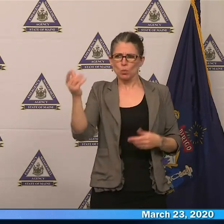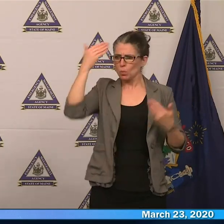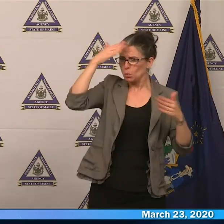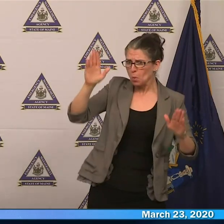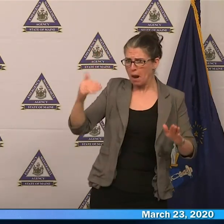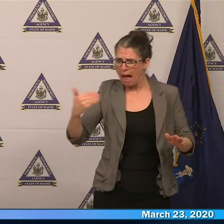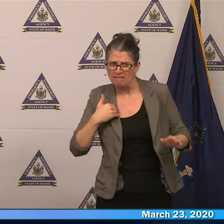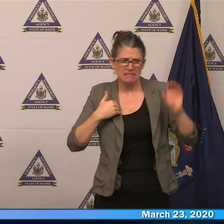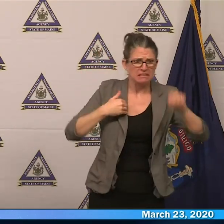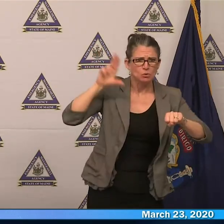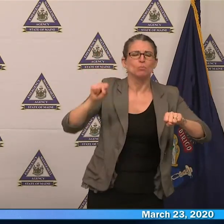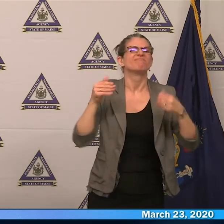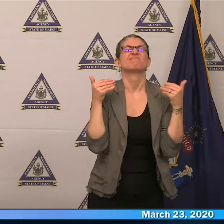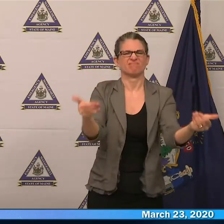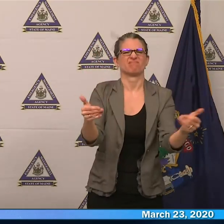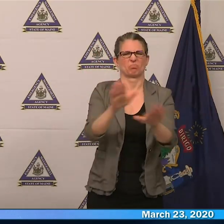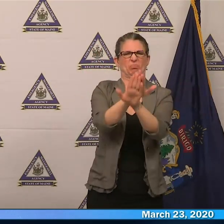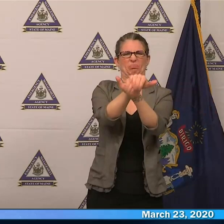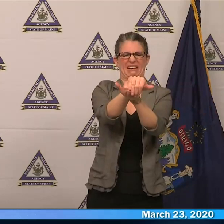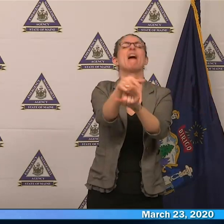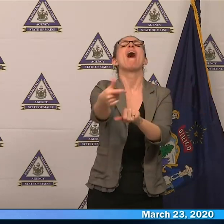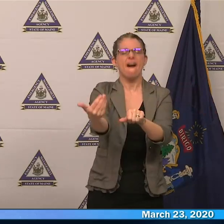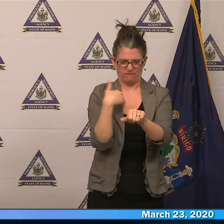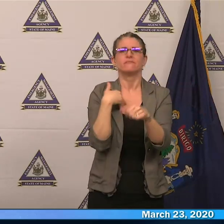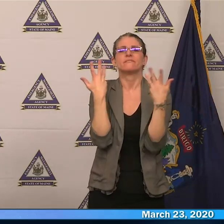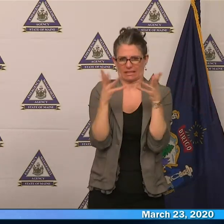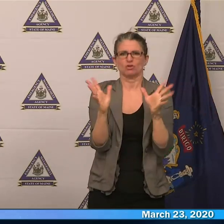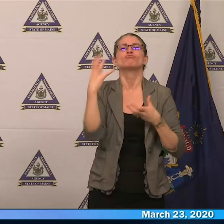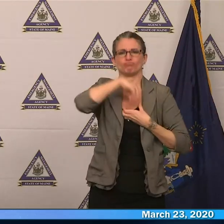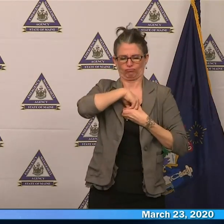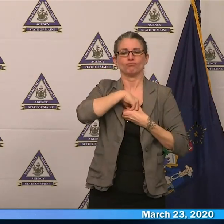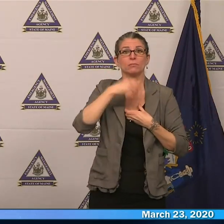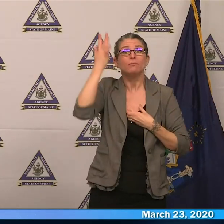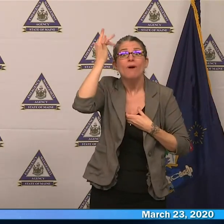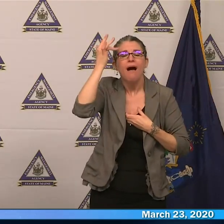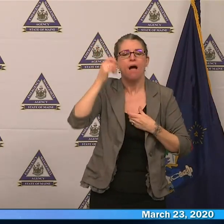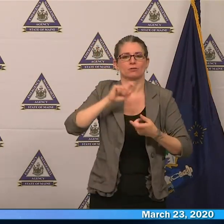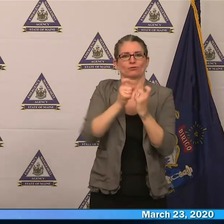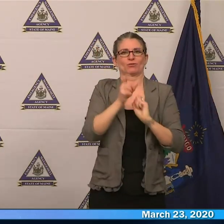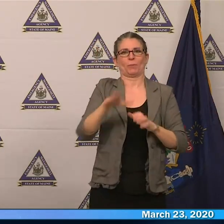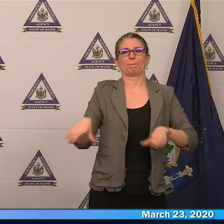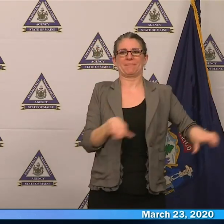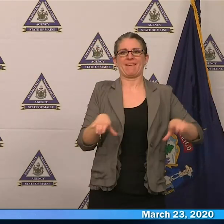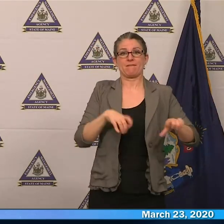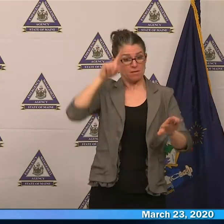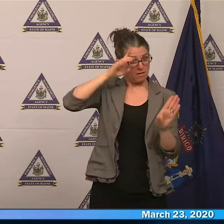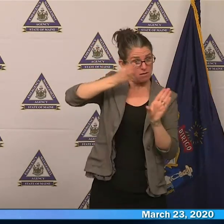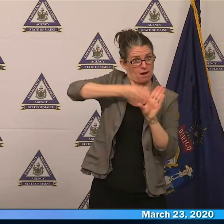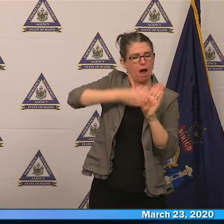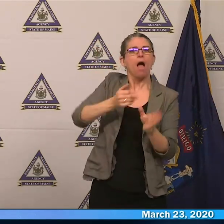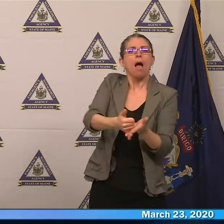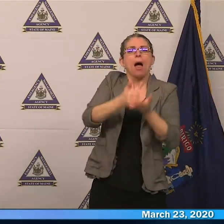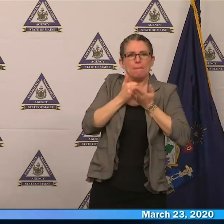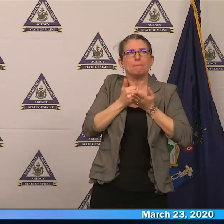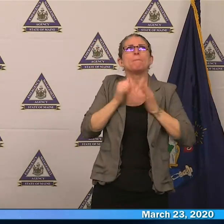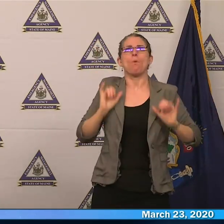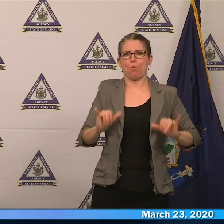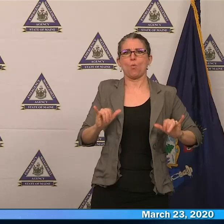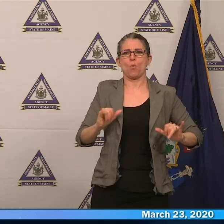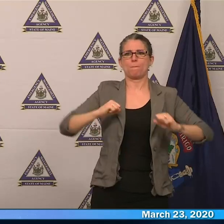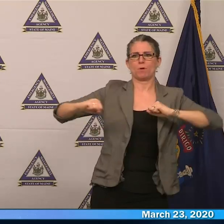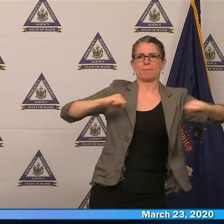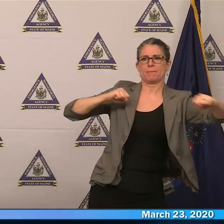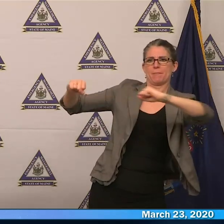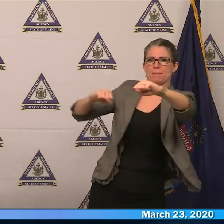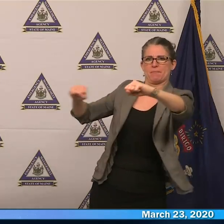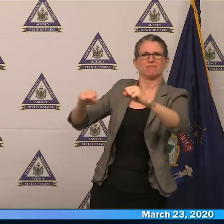life is to assume that I might have the virus. That helps me get myself in the frame of mind